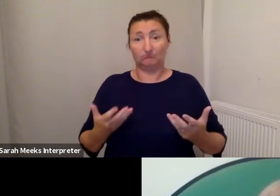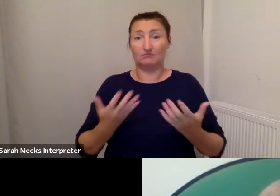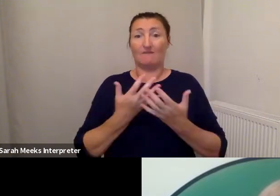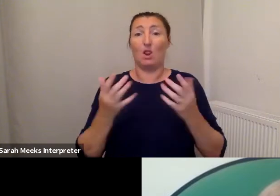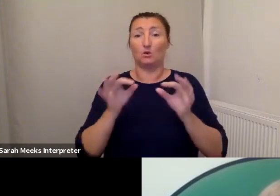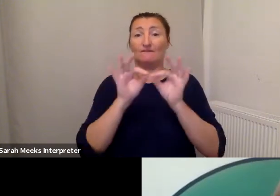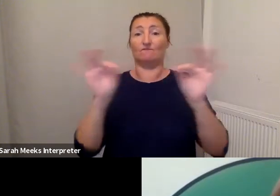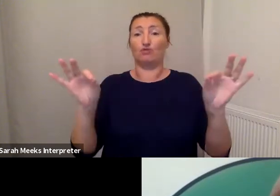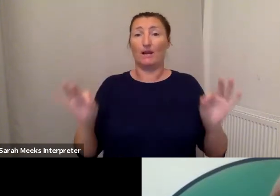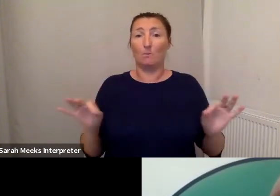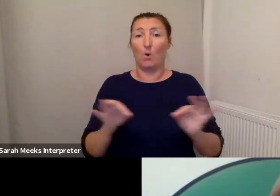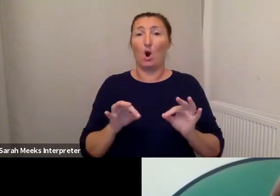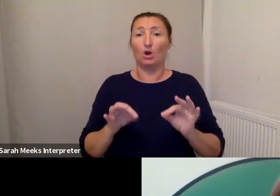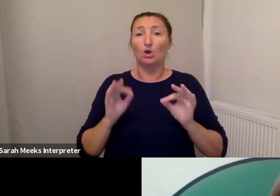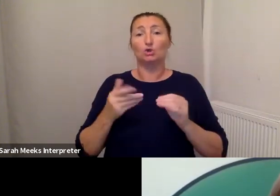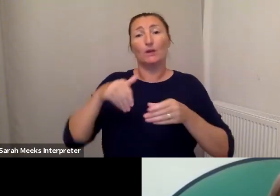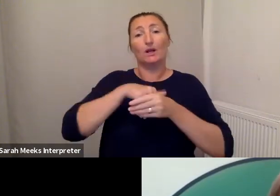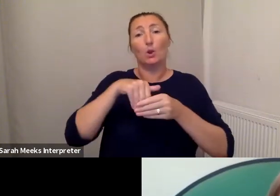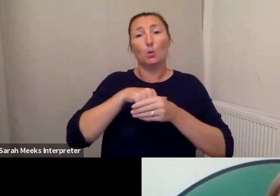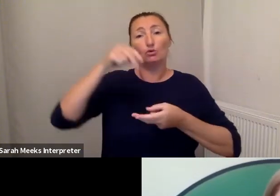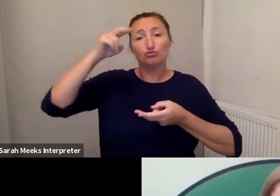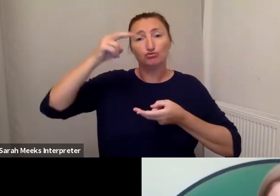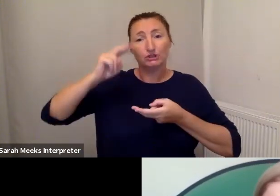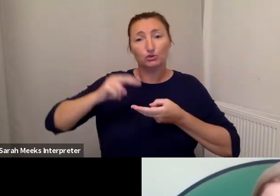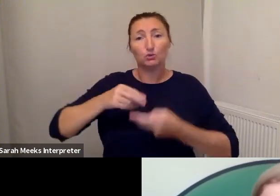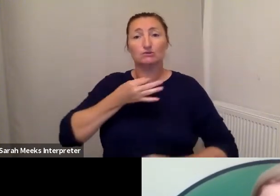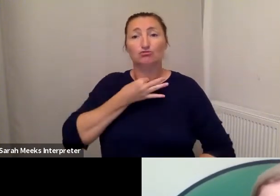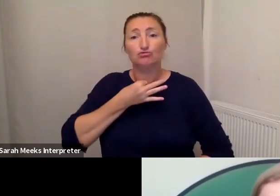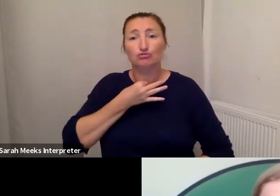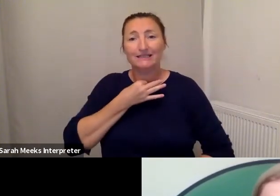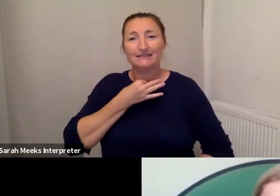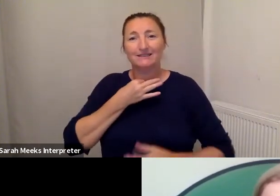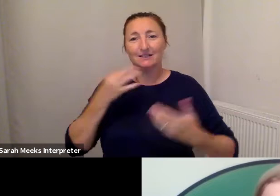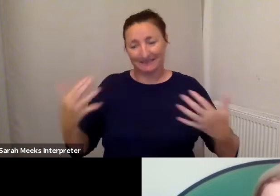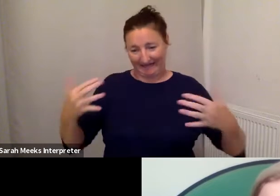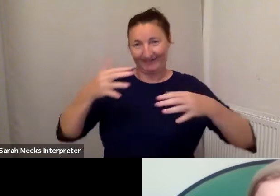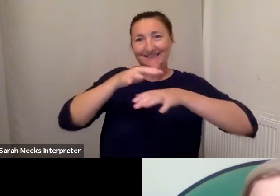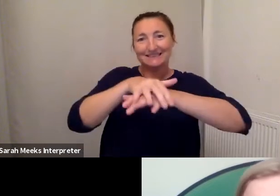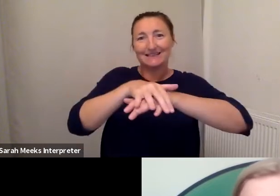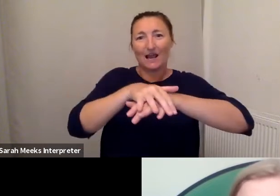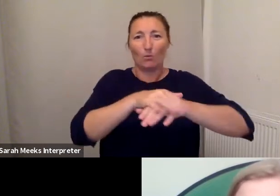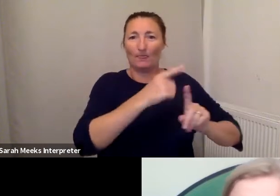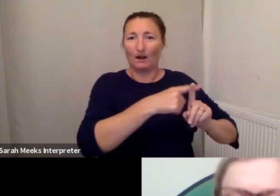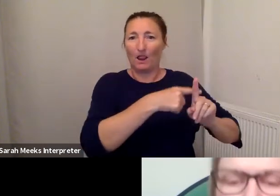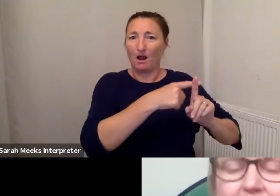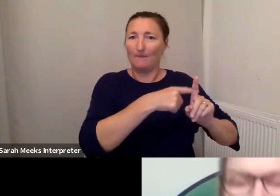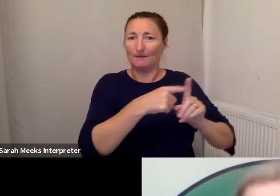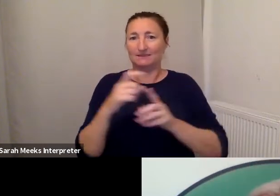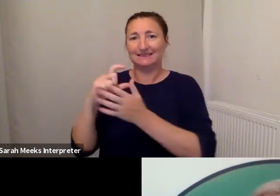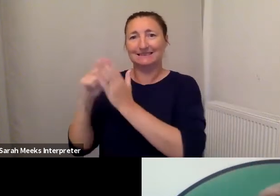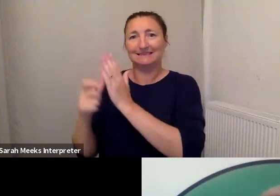address disability inclusive disaster risk reduction. Where they intersect with climate is perhaps up for discussion, and perhaps